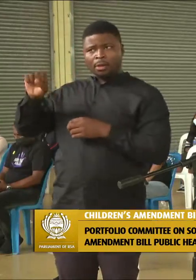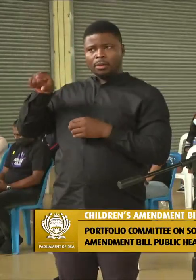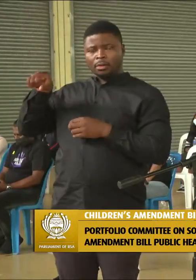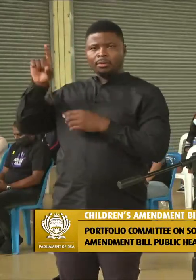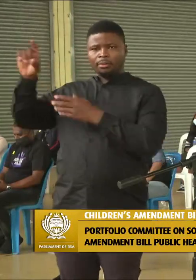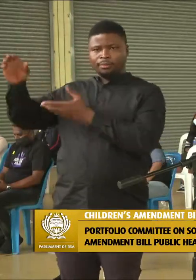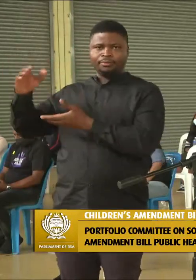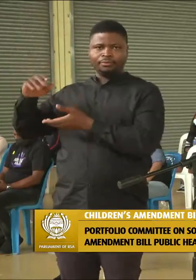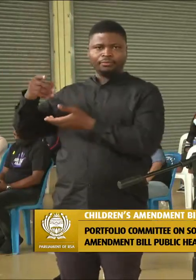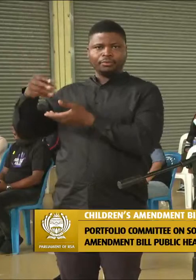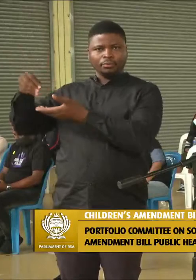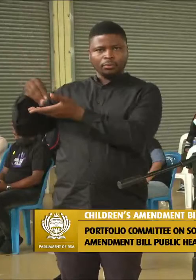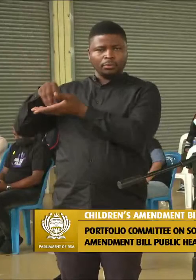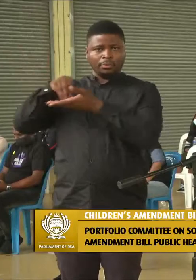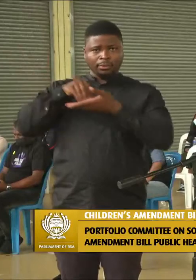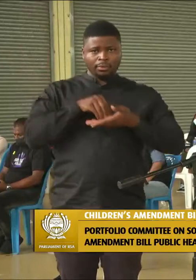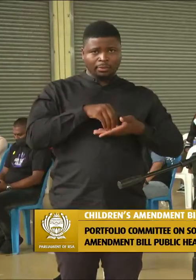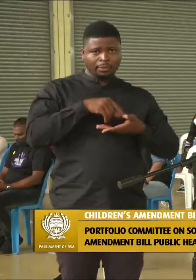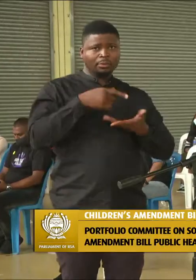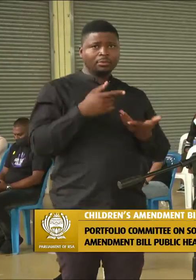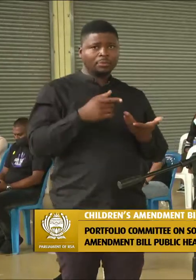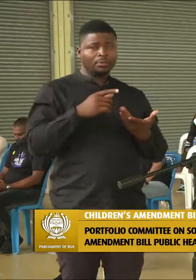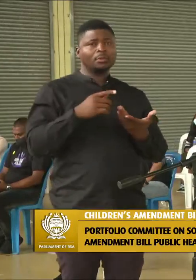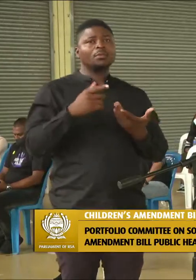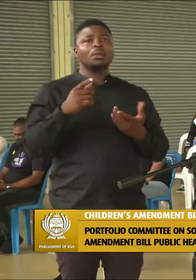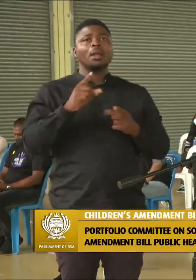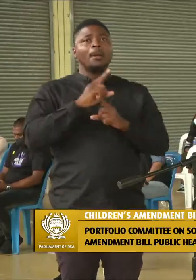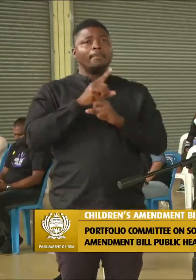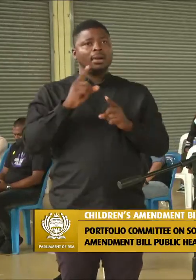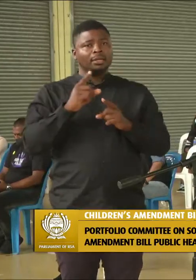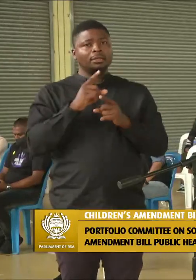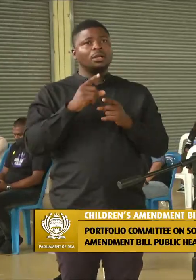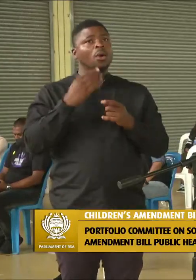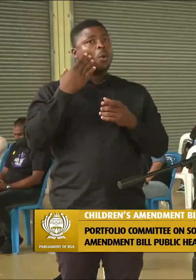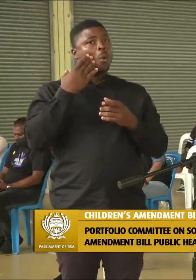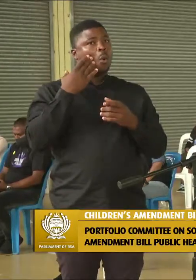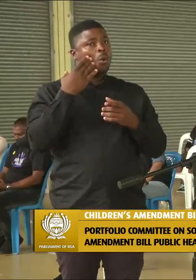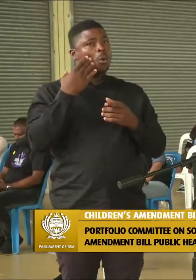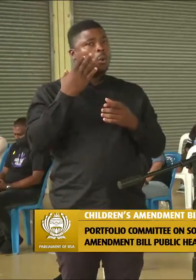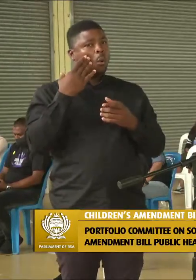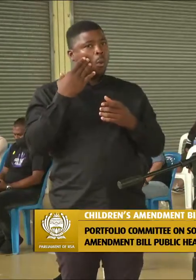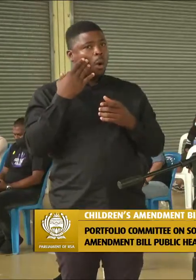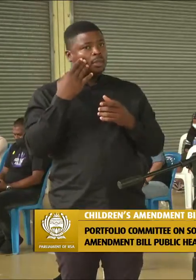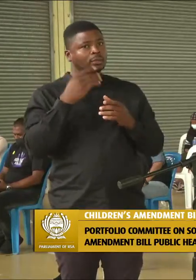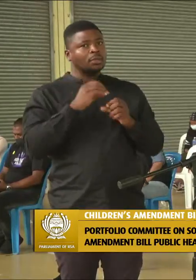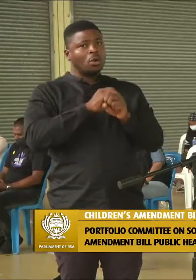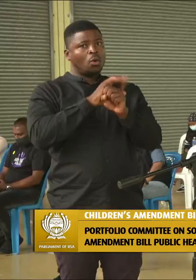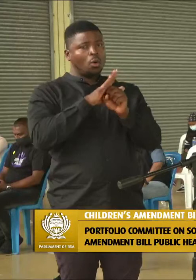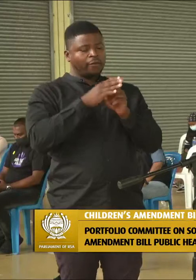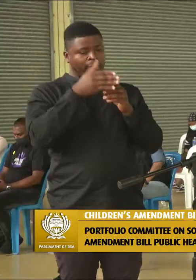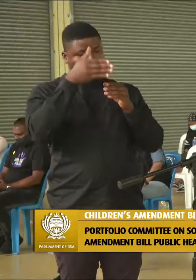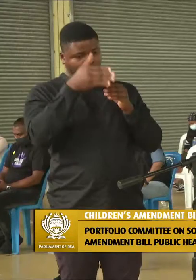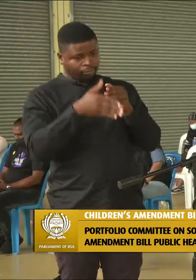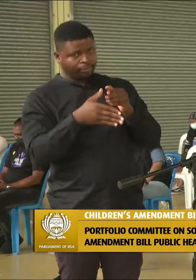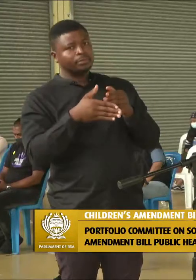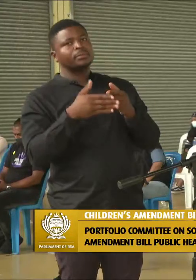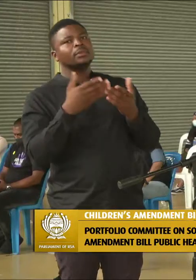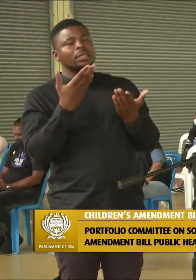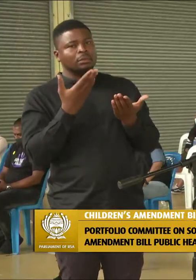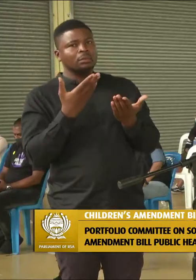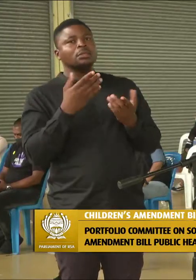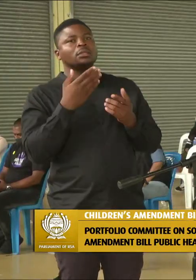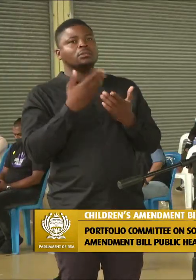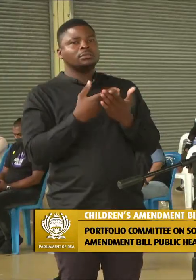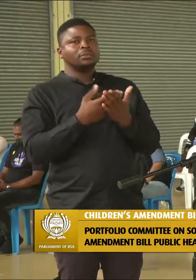kuze kube kushaya isikhathi la iCovid iphela khona. The act must provide that PPEs will be